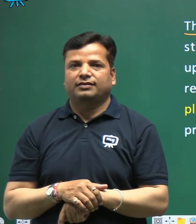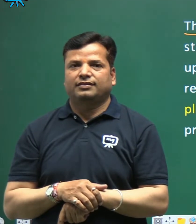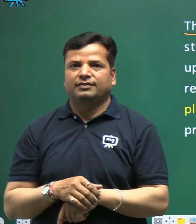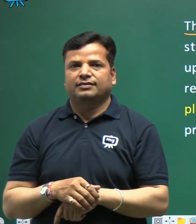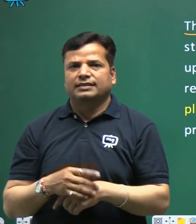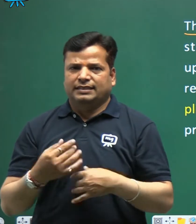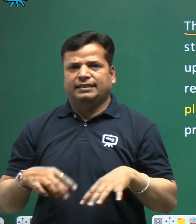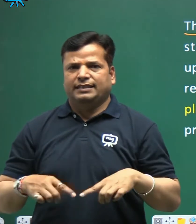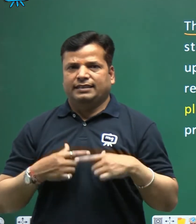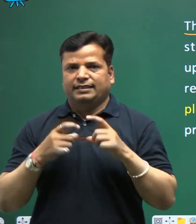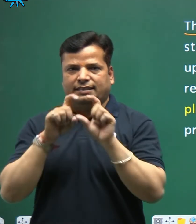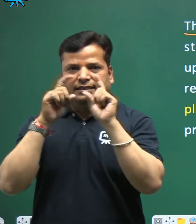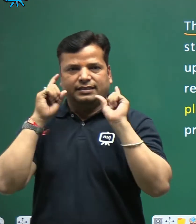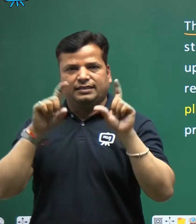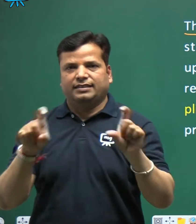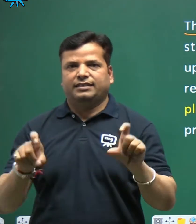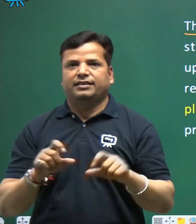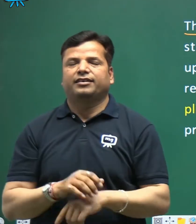realized